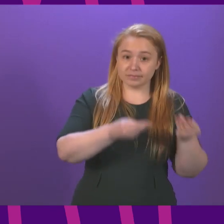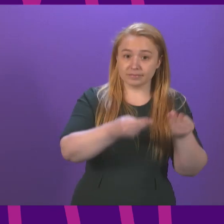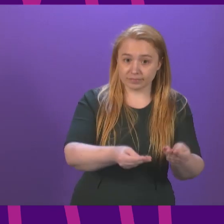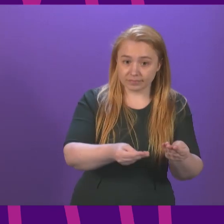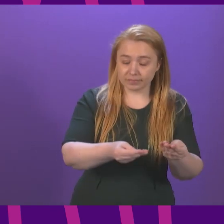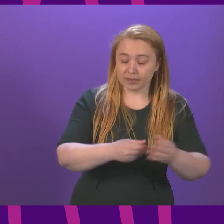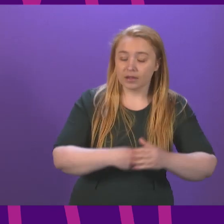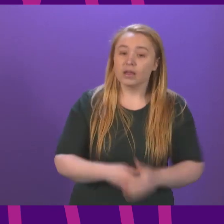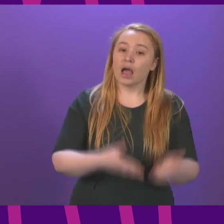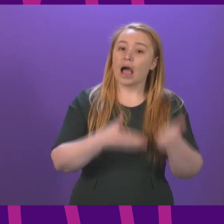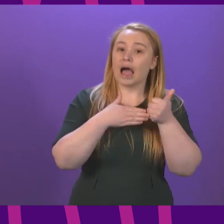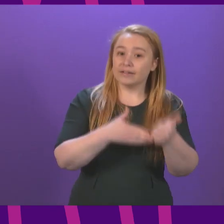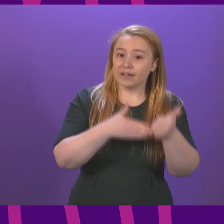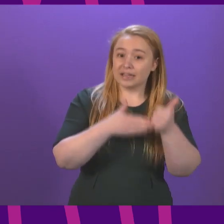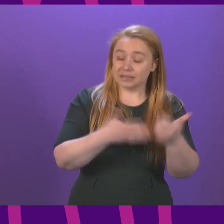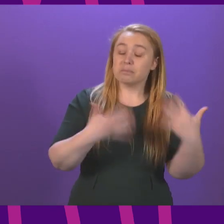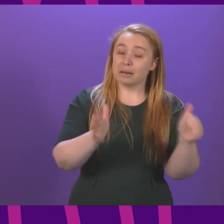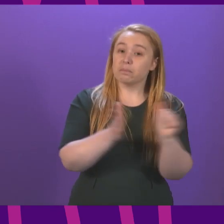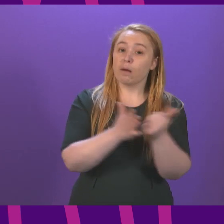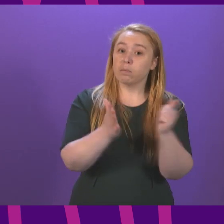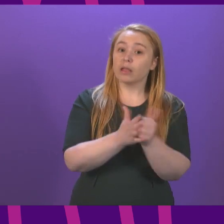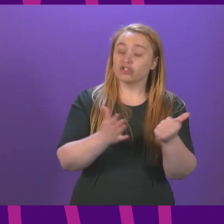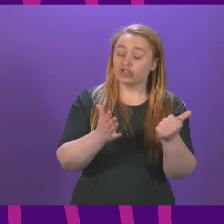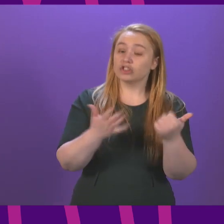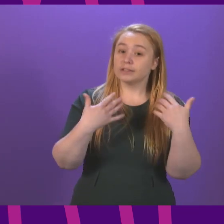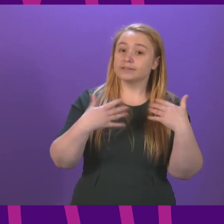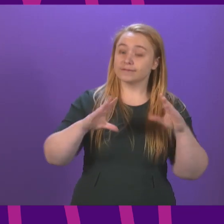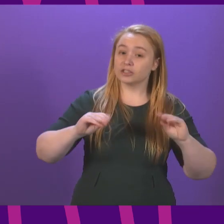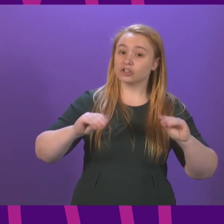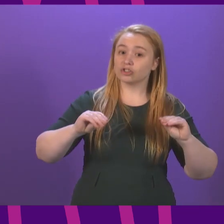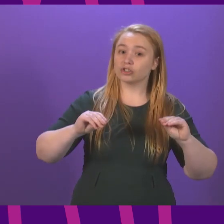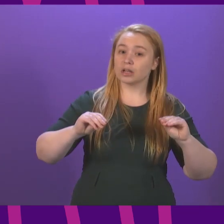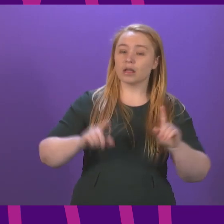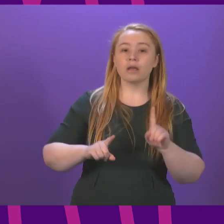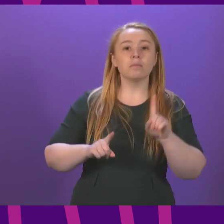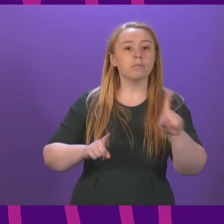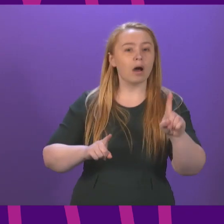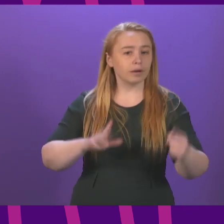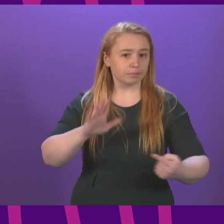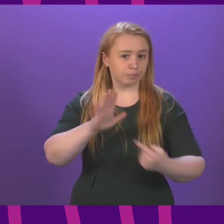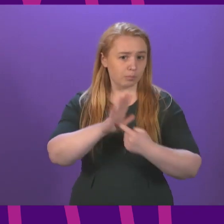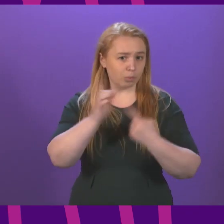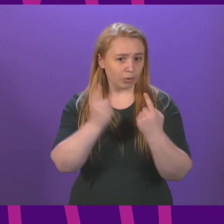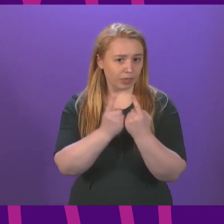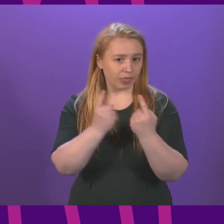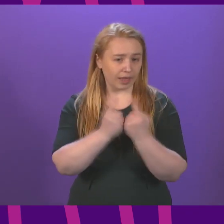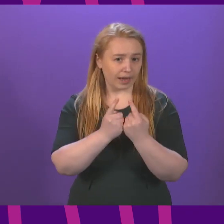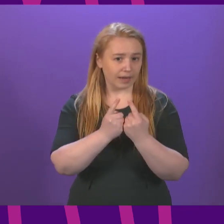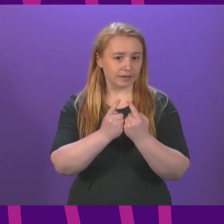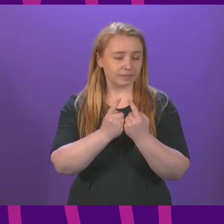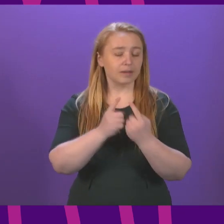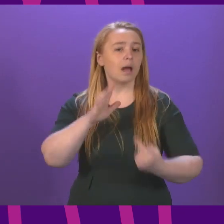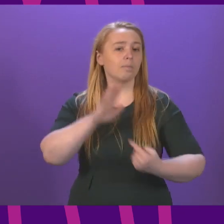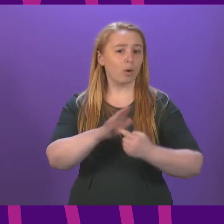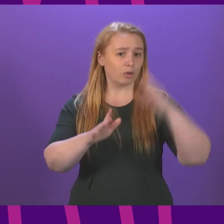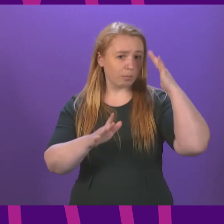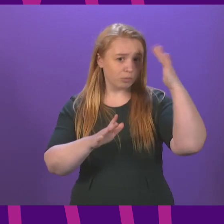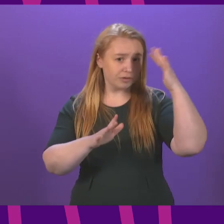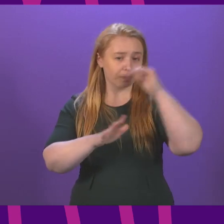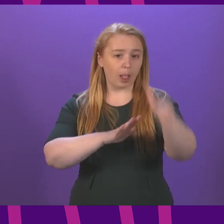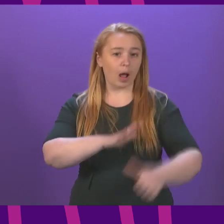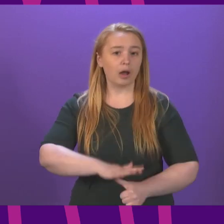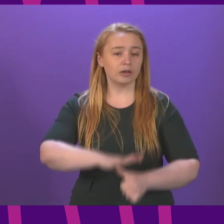advice was published. But there is a really important principle as well underpinning the need